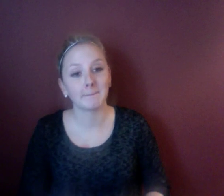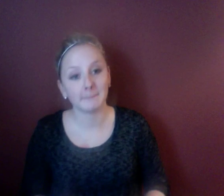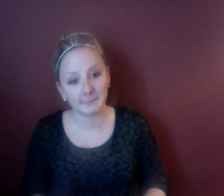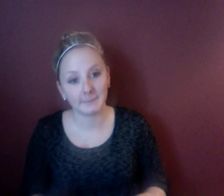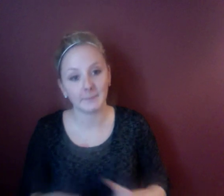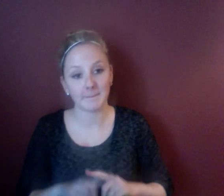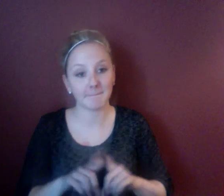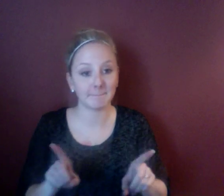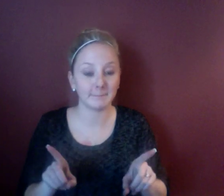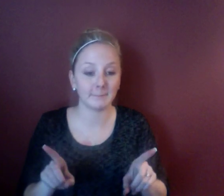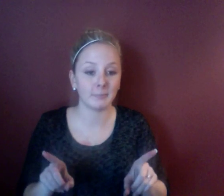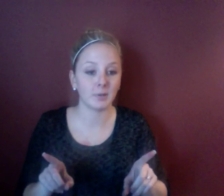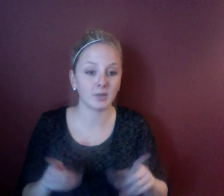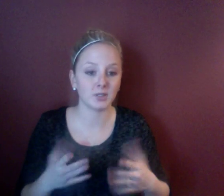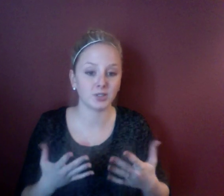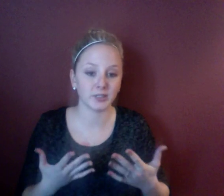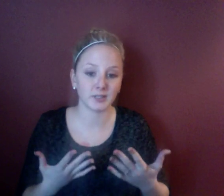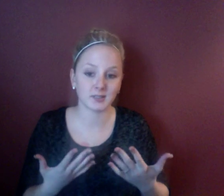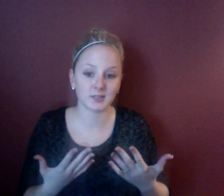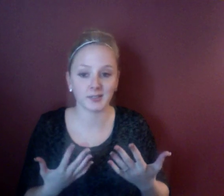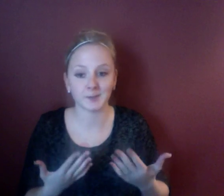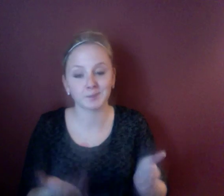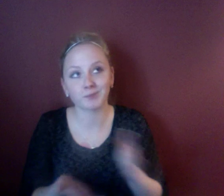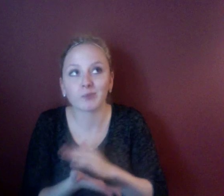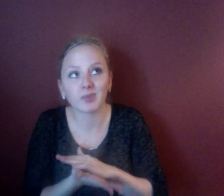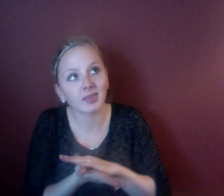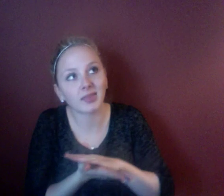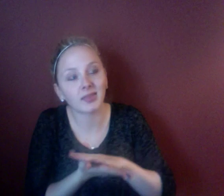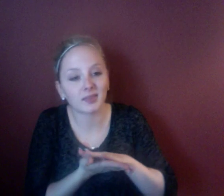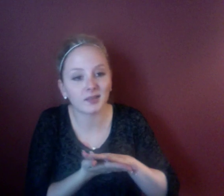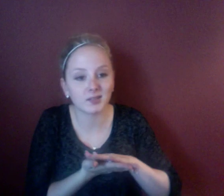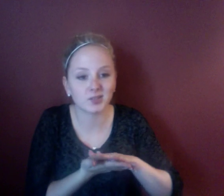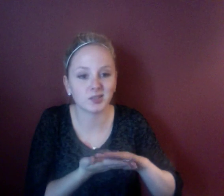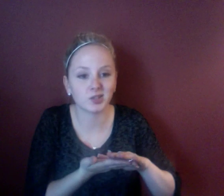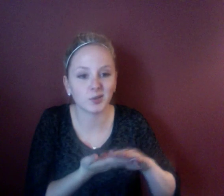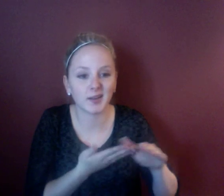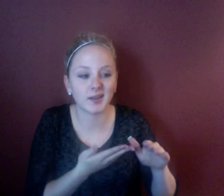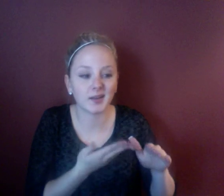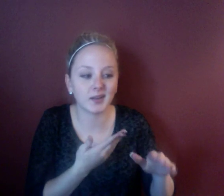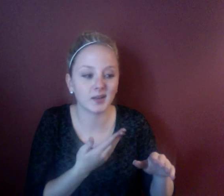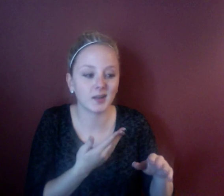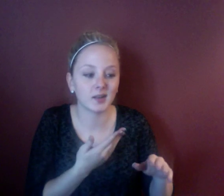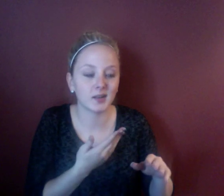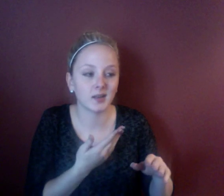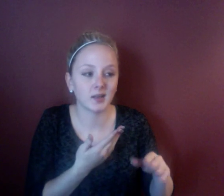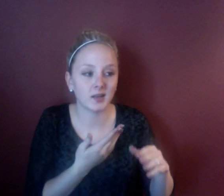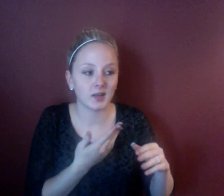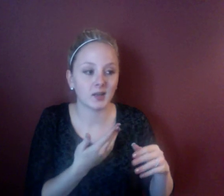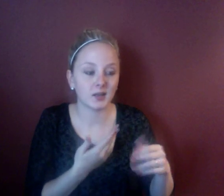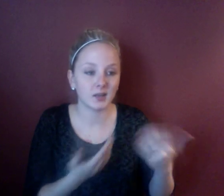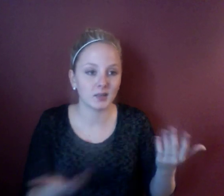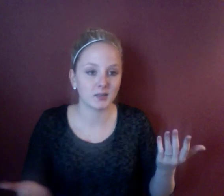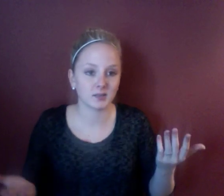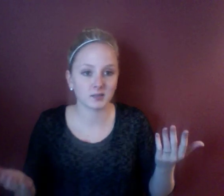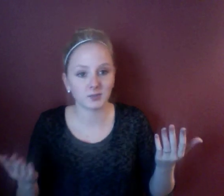decade specific. It could have been made recently. We want people to not only see you, we want them to see your knowledge about style, because you have